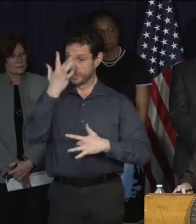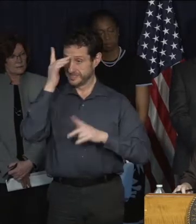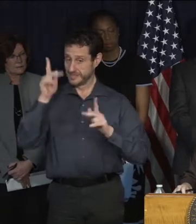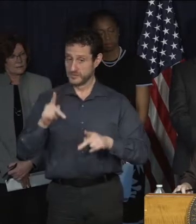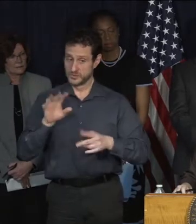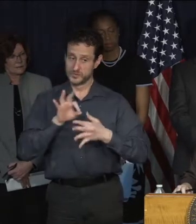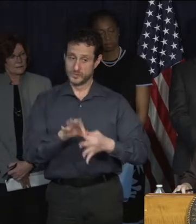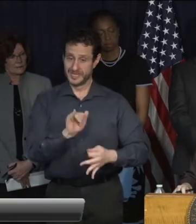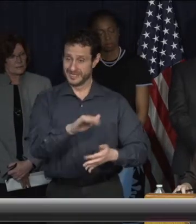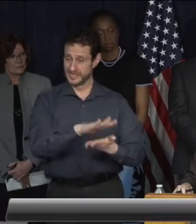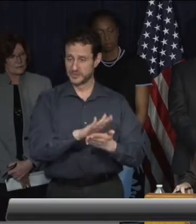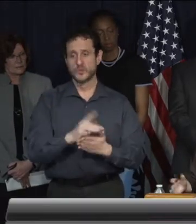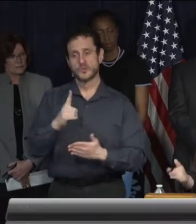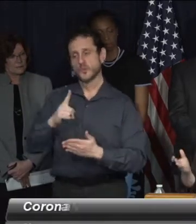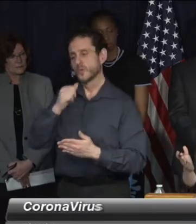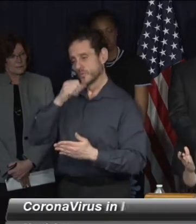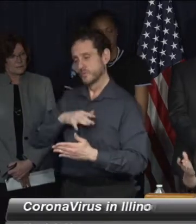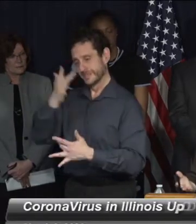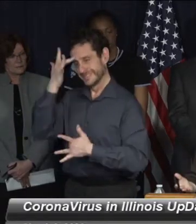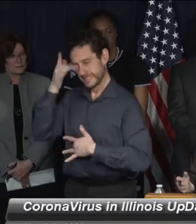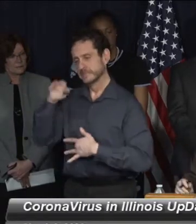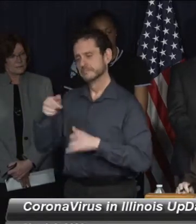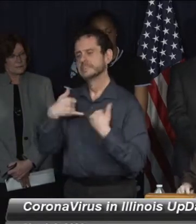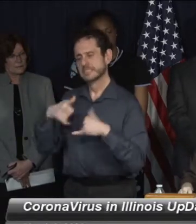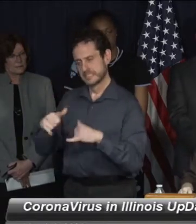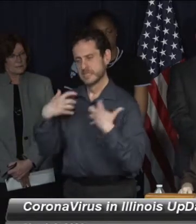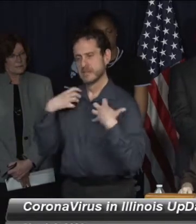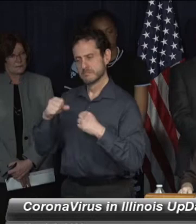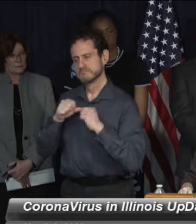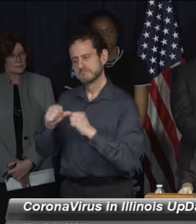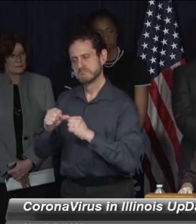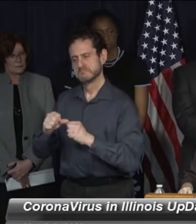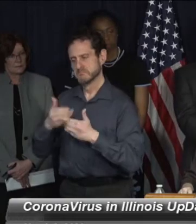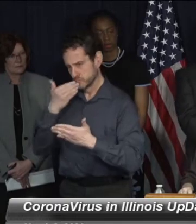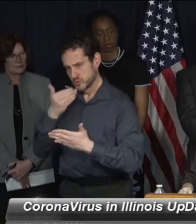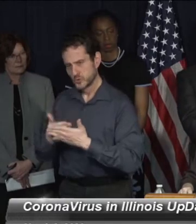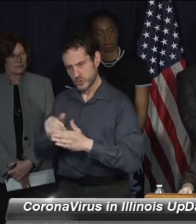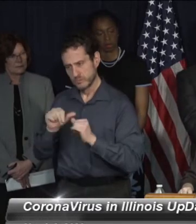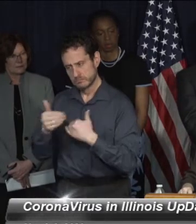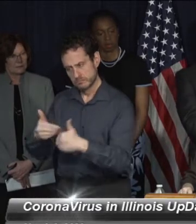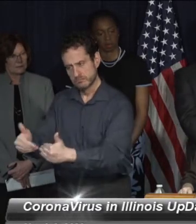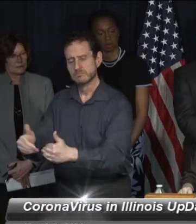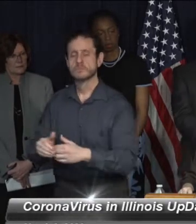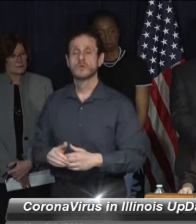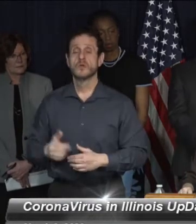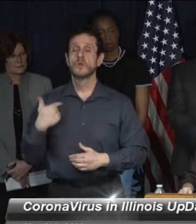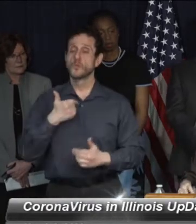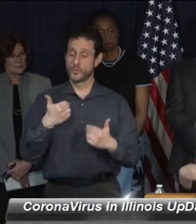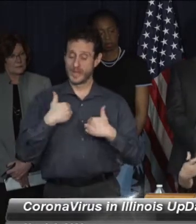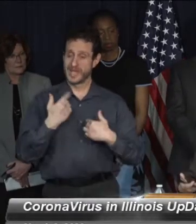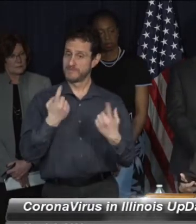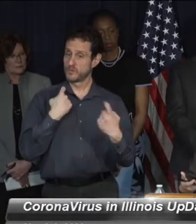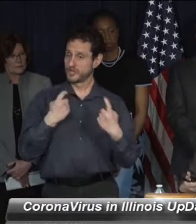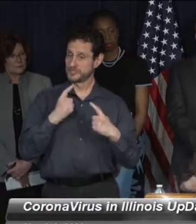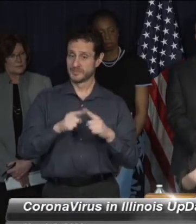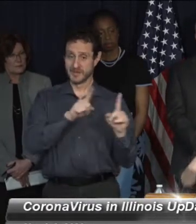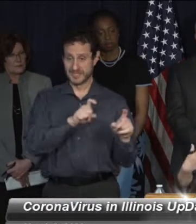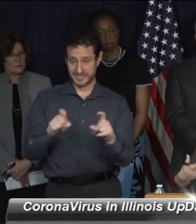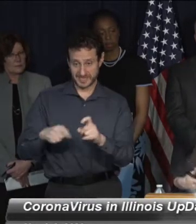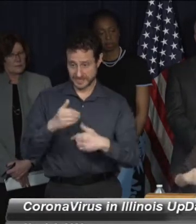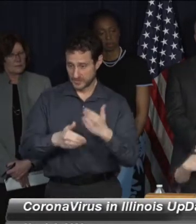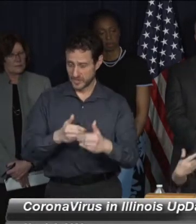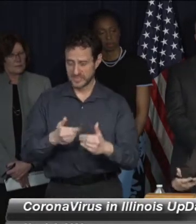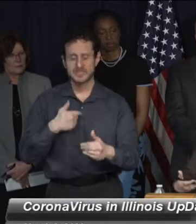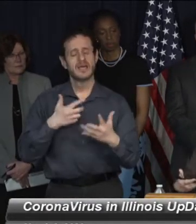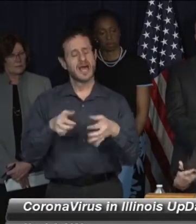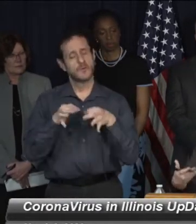good condition. We continue to get a lot of questions about the testing process. And I wanted to explain that